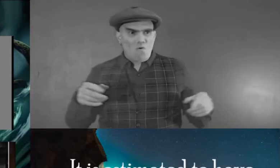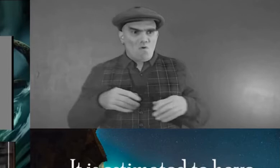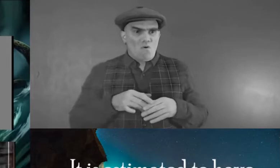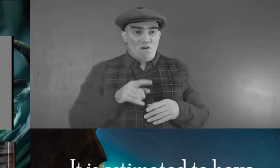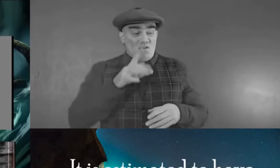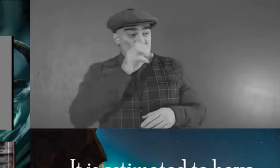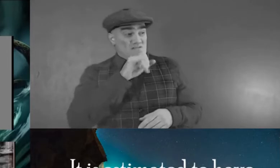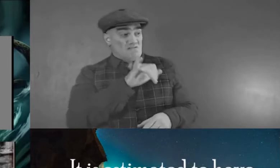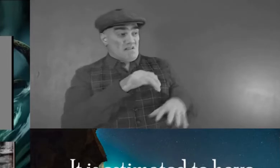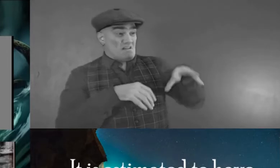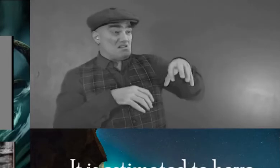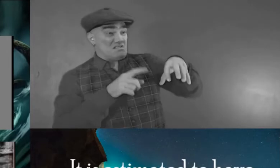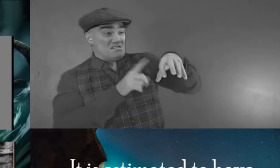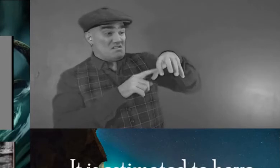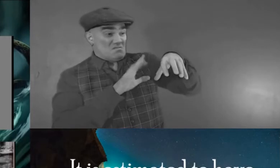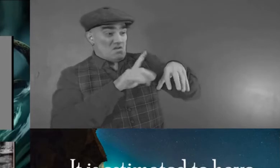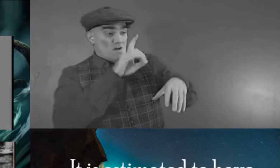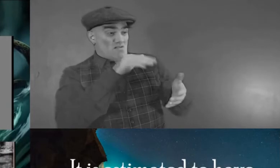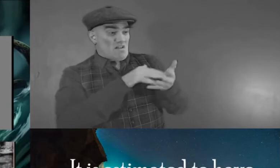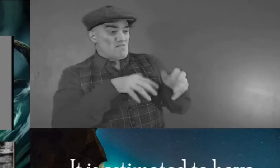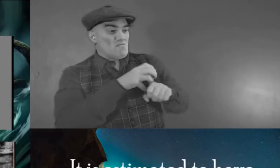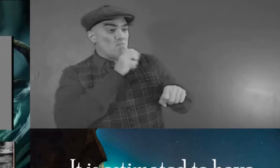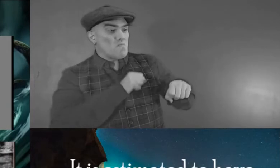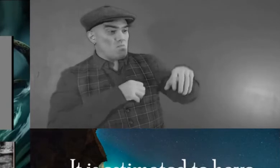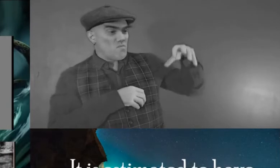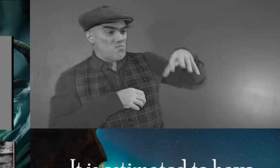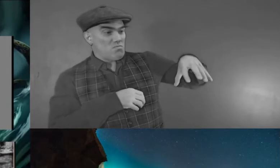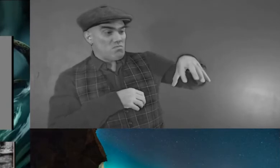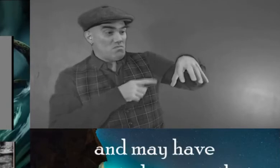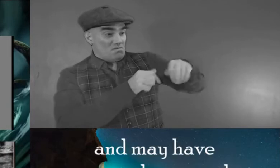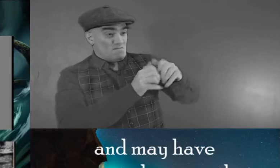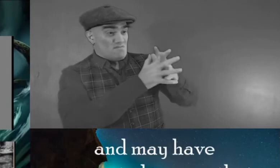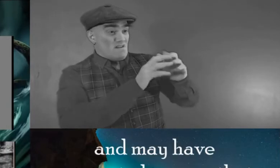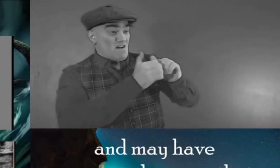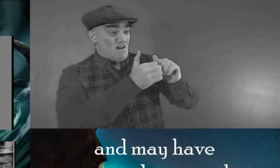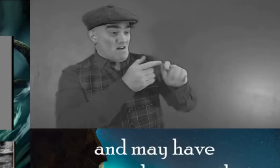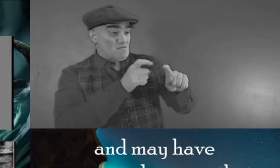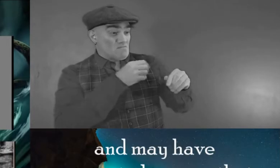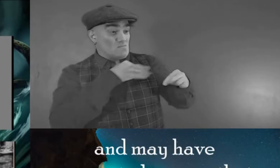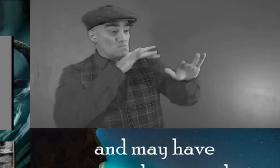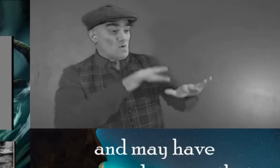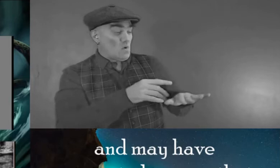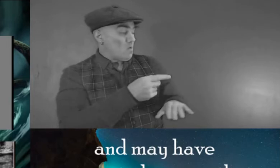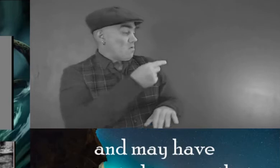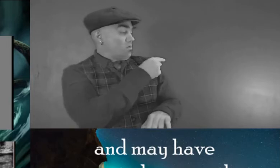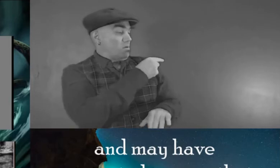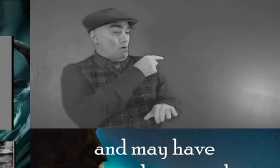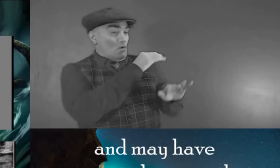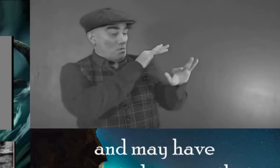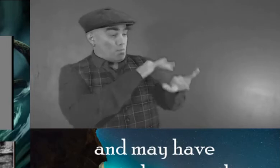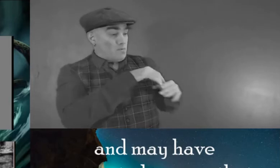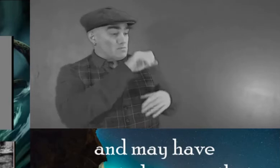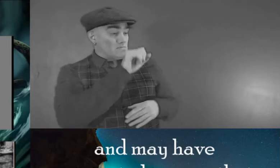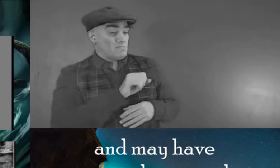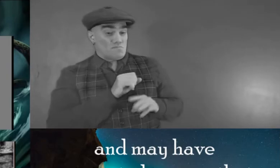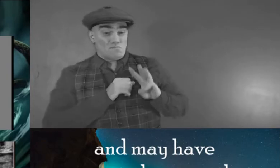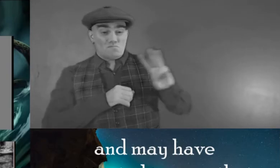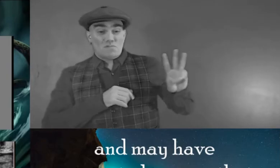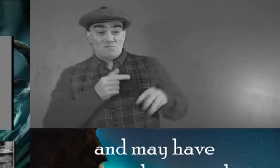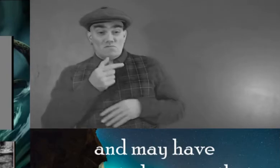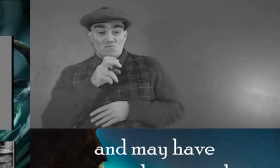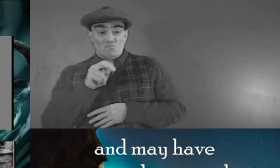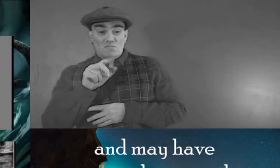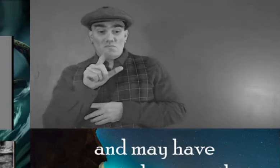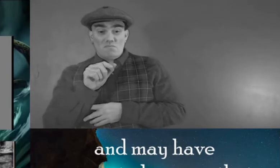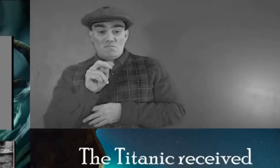It is estimated to have been about 100,000 years old and may have originated in snow that fell in southwest